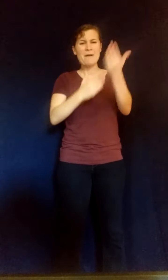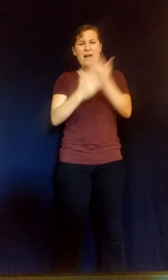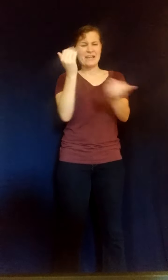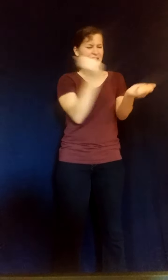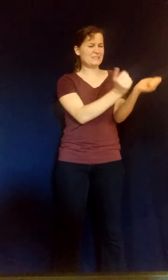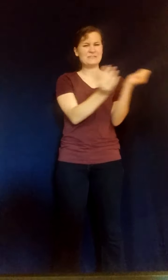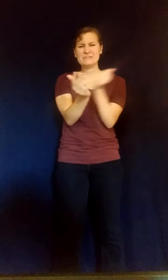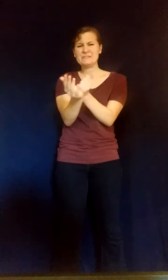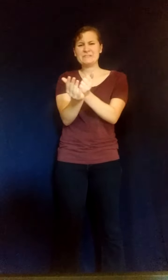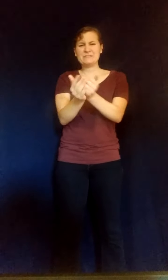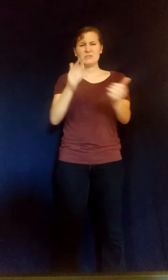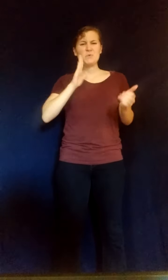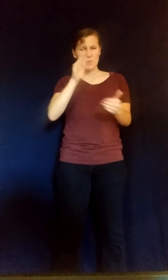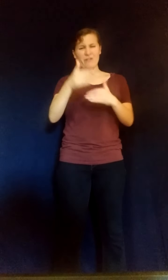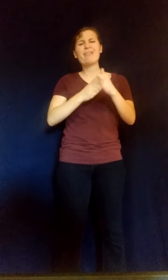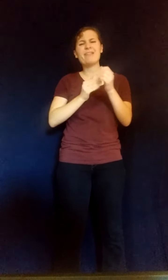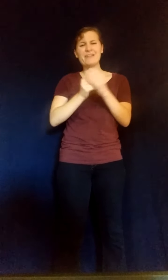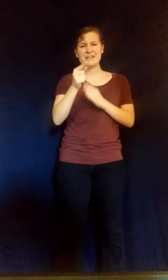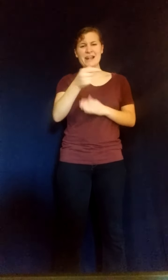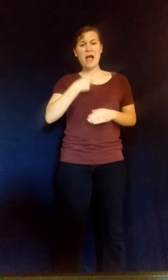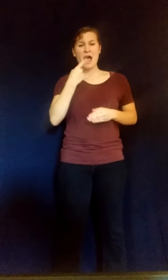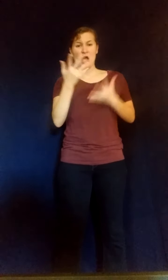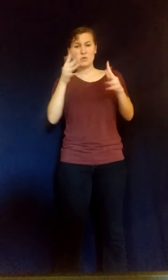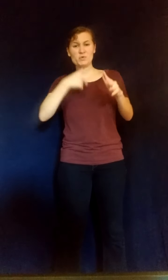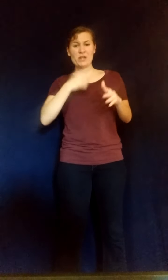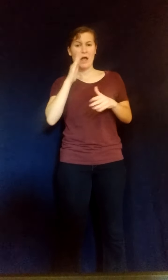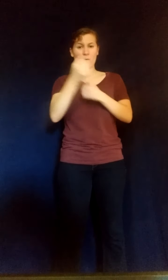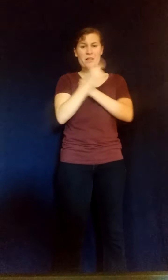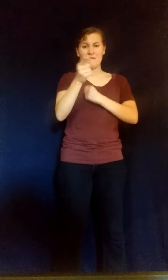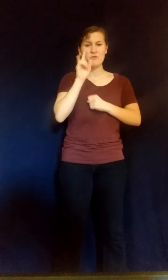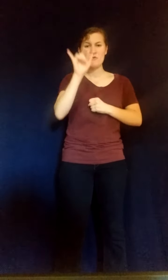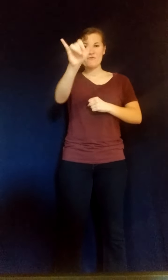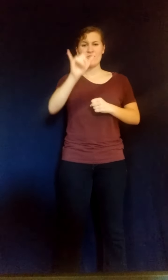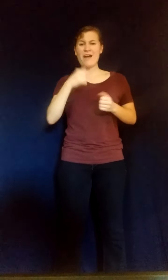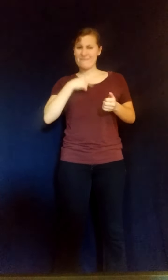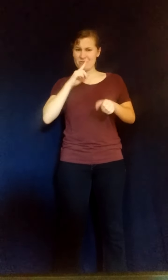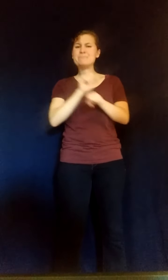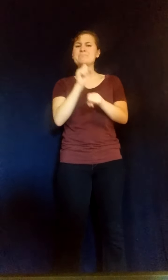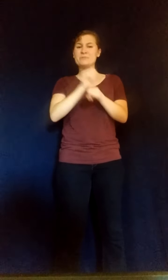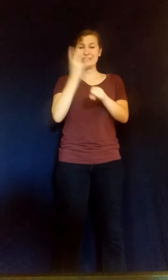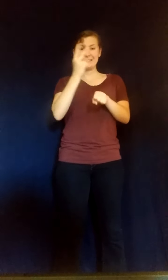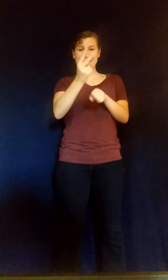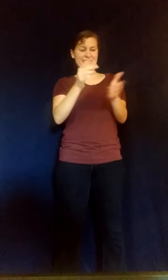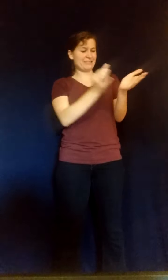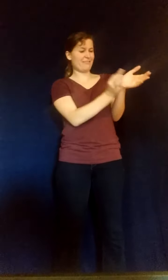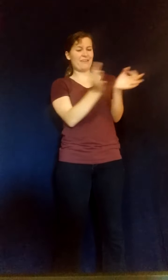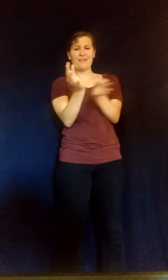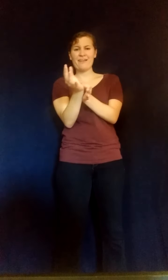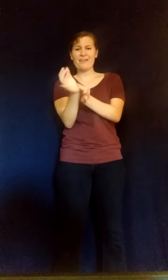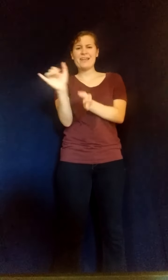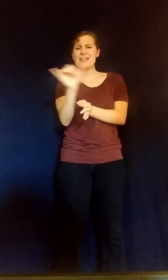when I told you that I would love you forever, I meant it. Don't you see these rings in my hands? See, we are married.